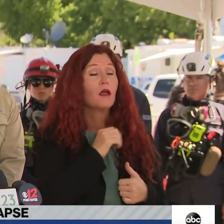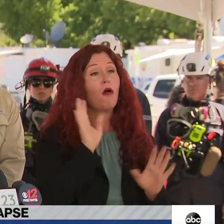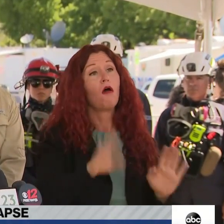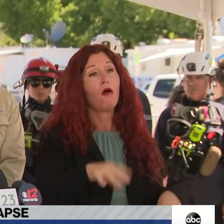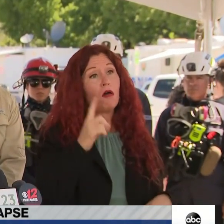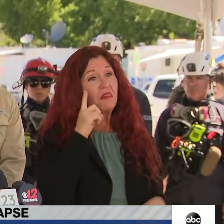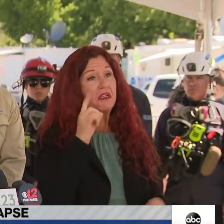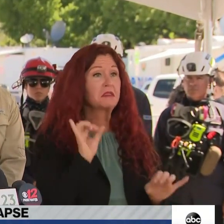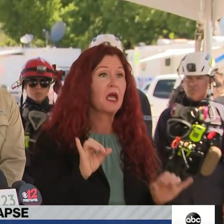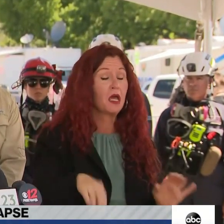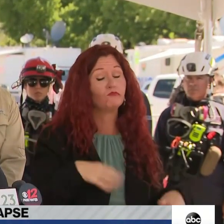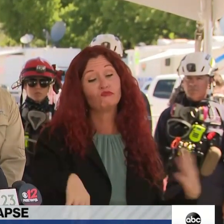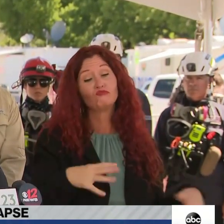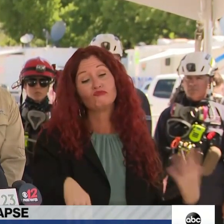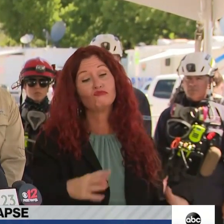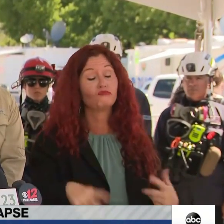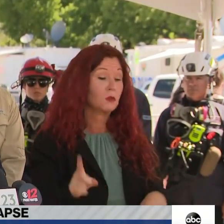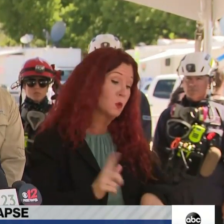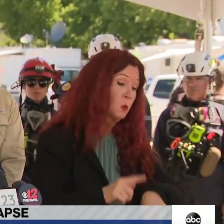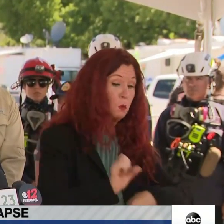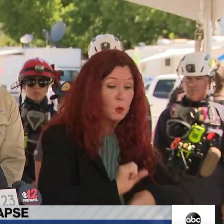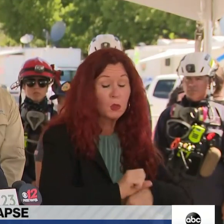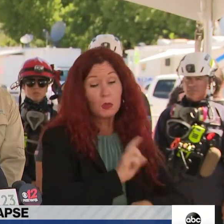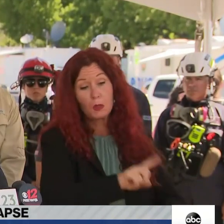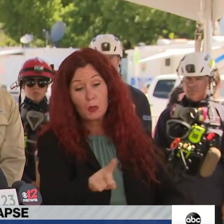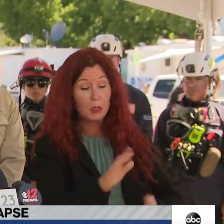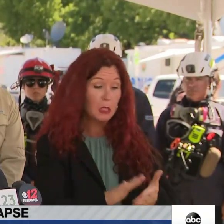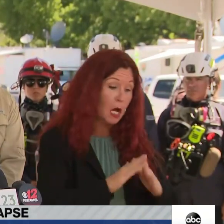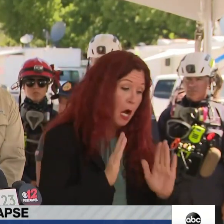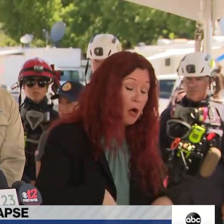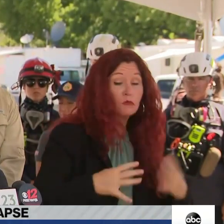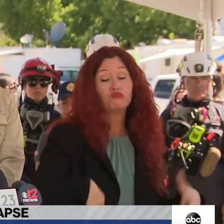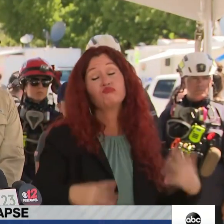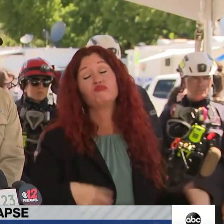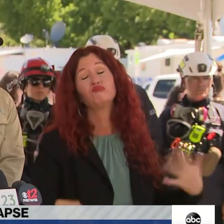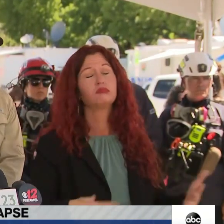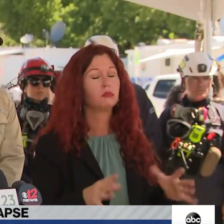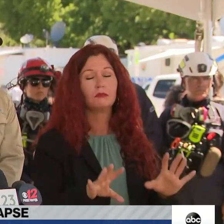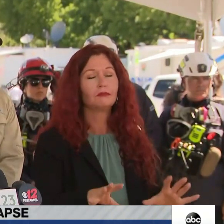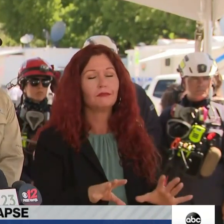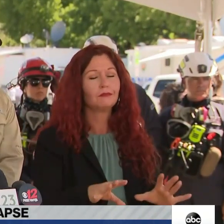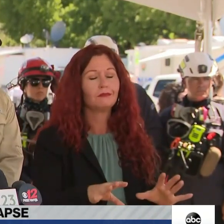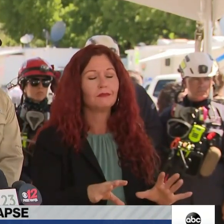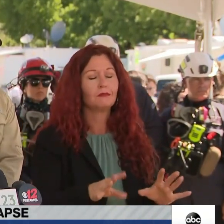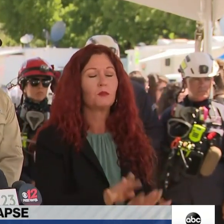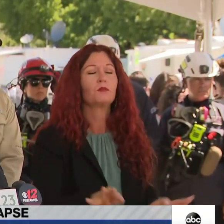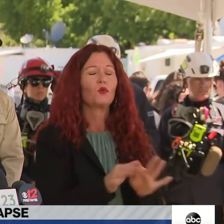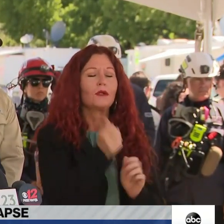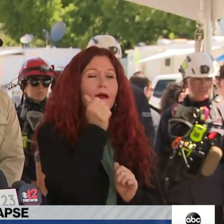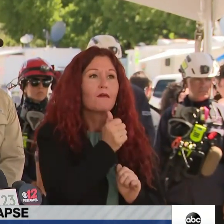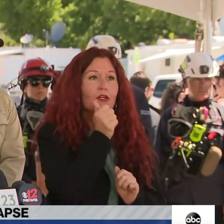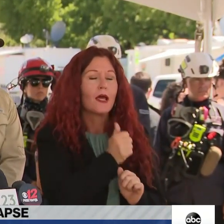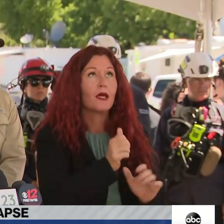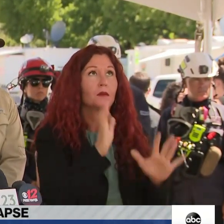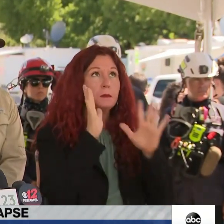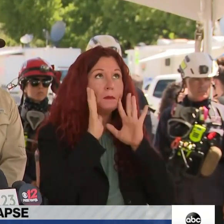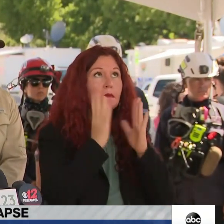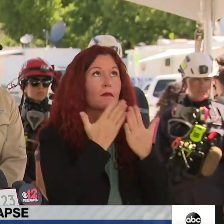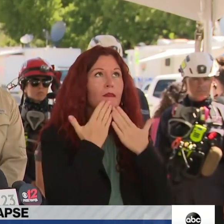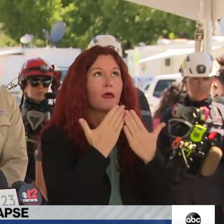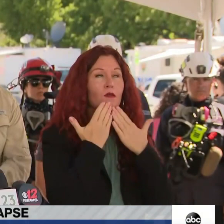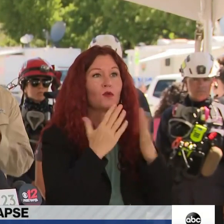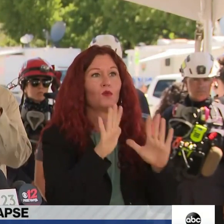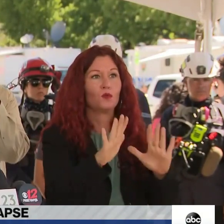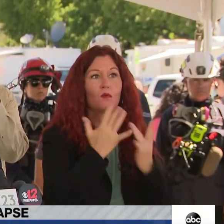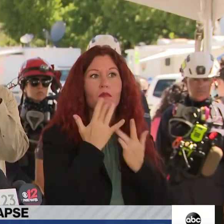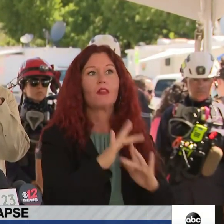never know. And just make sure that you appreciate what you got. Governor, how will this impact the fates of those who are still unaccounted for? So